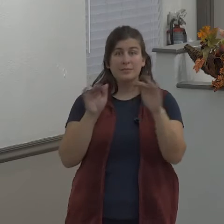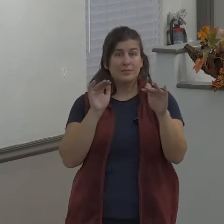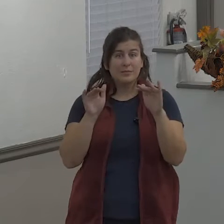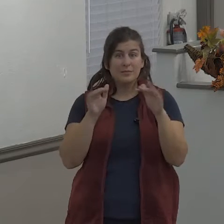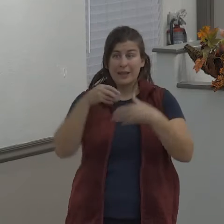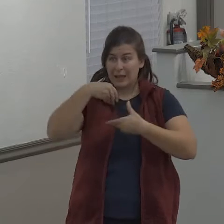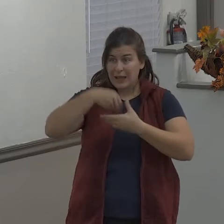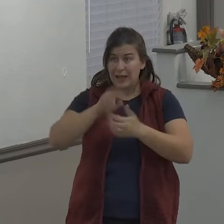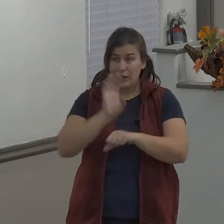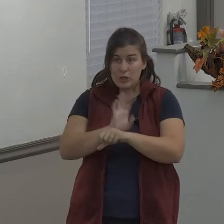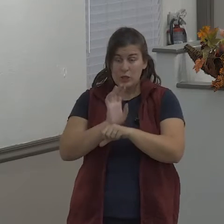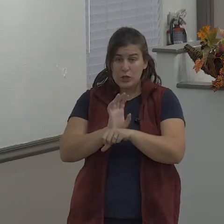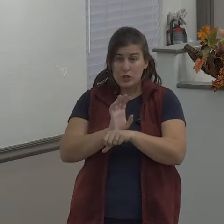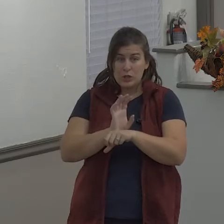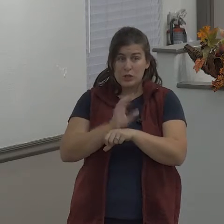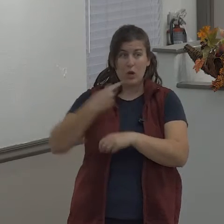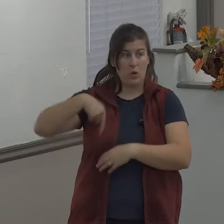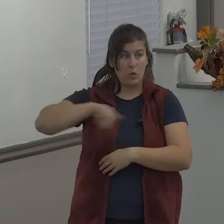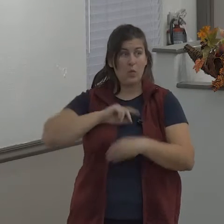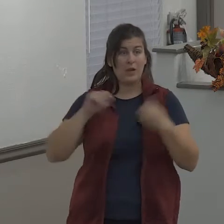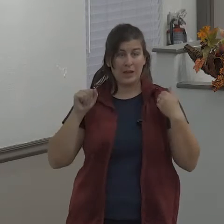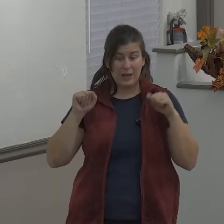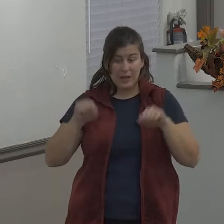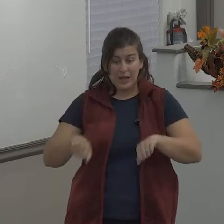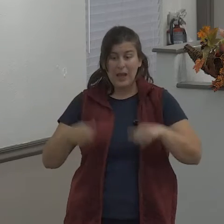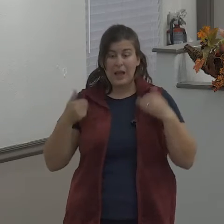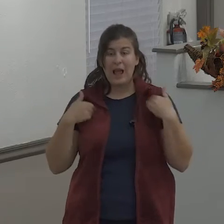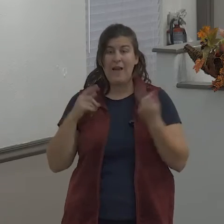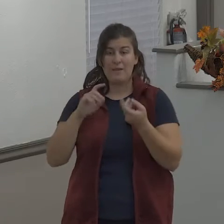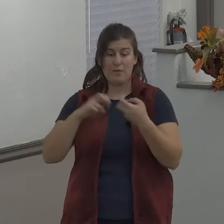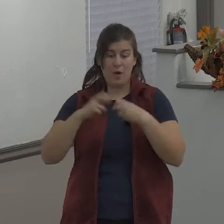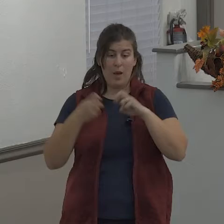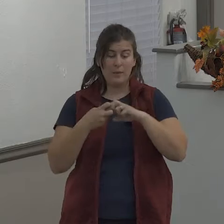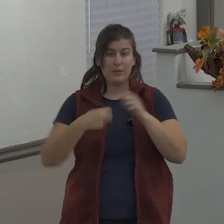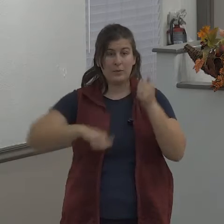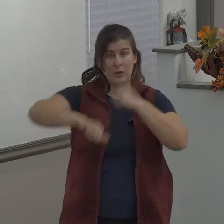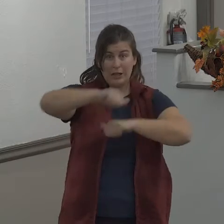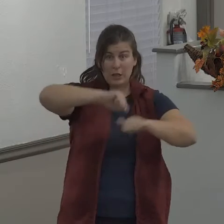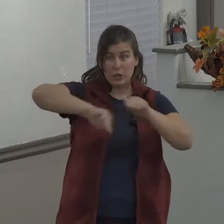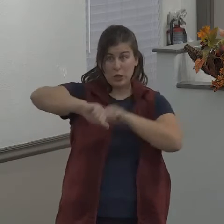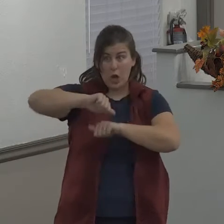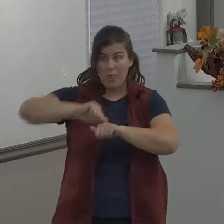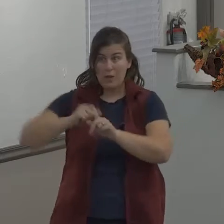And guess what? Even in a church, there can be problems between one Christian or another Christian.